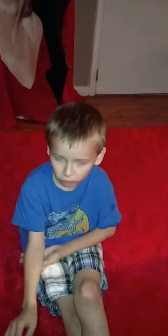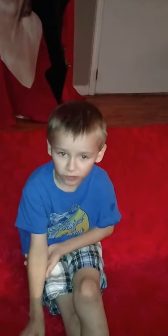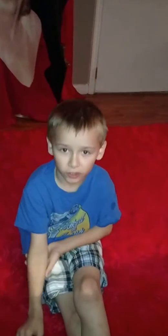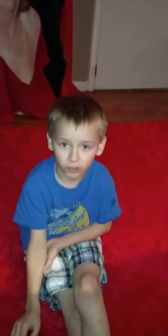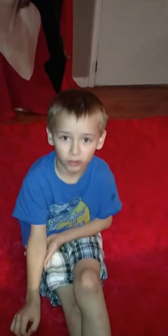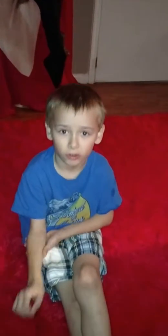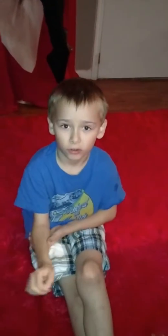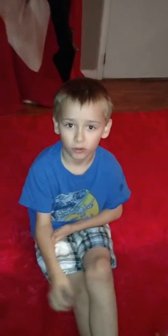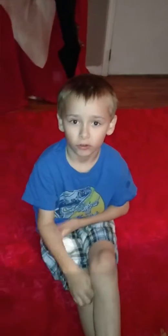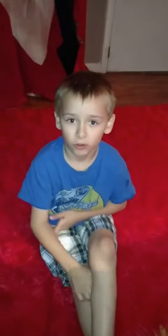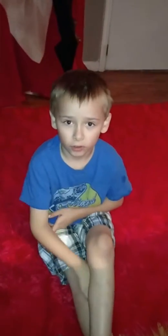Sign Drink.